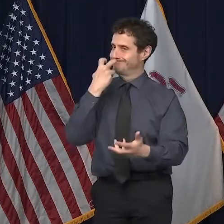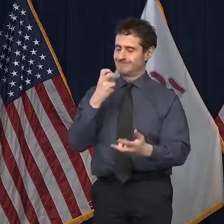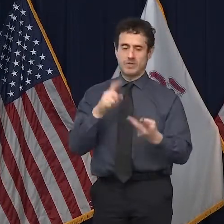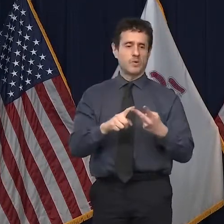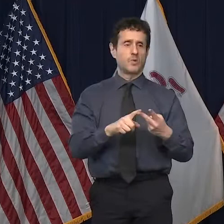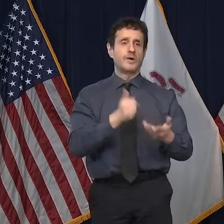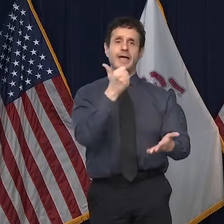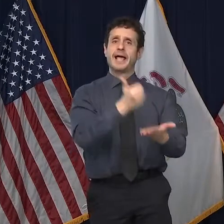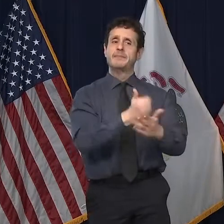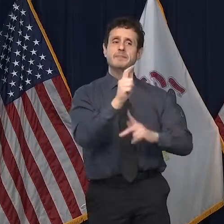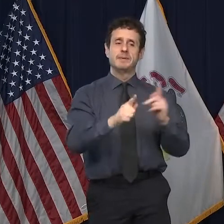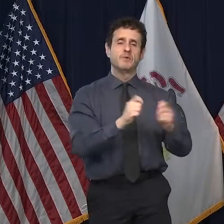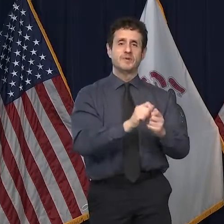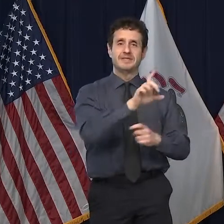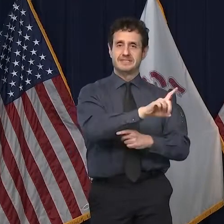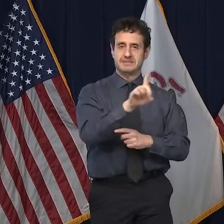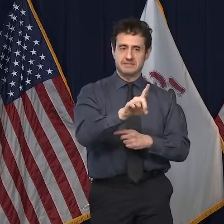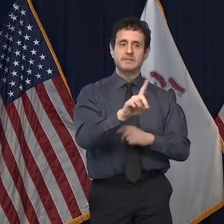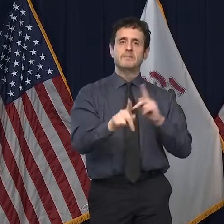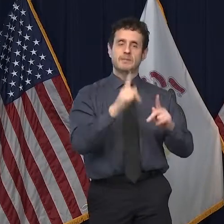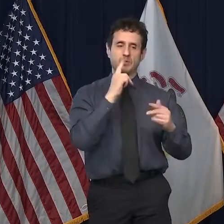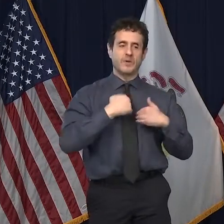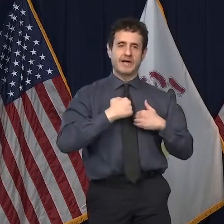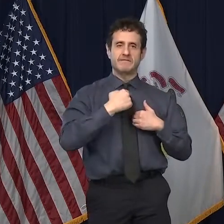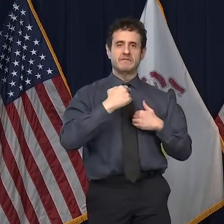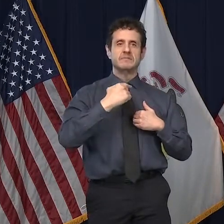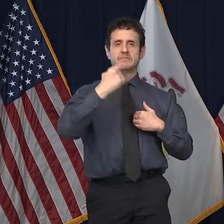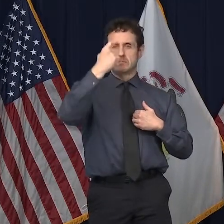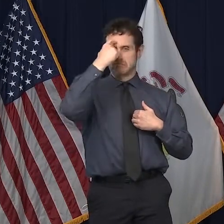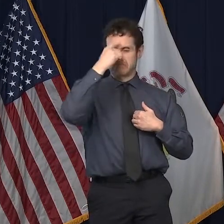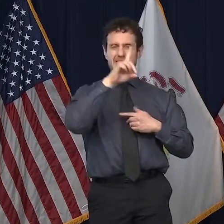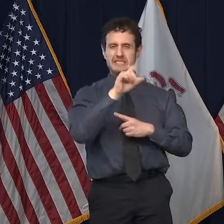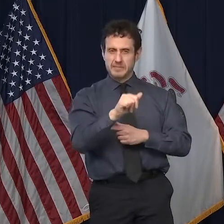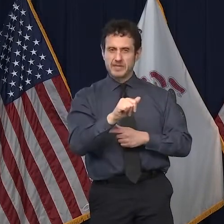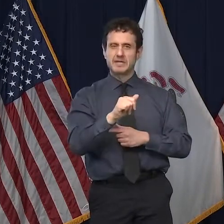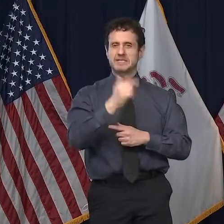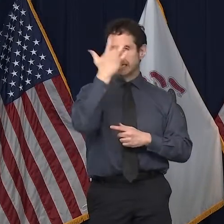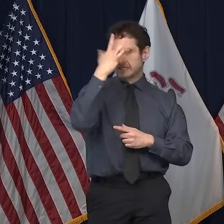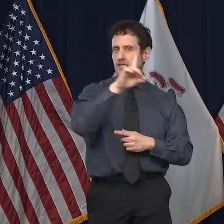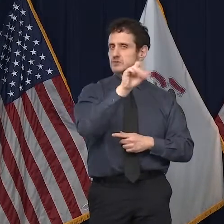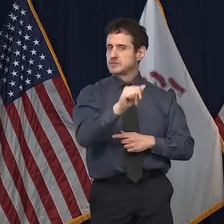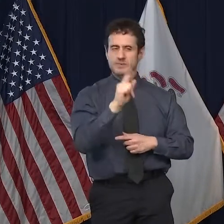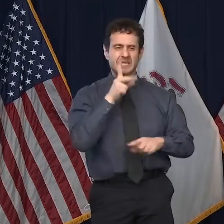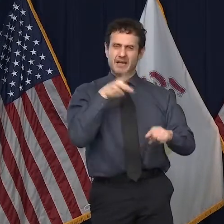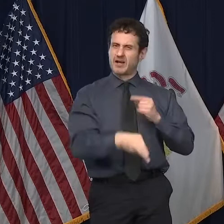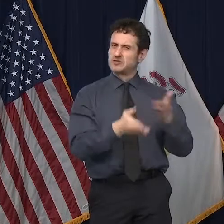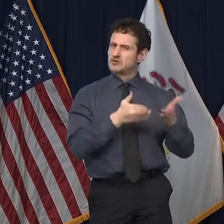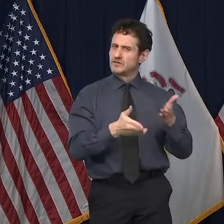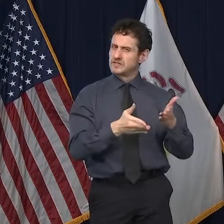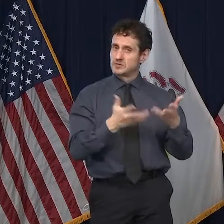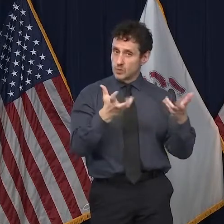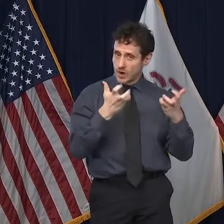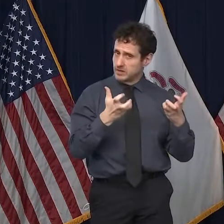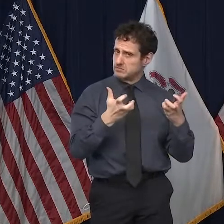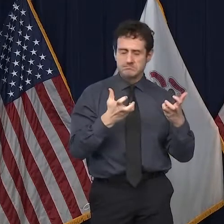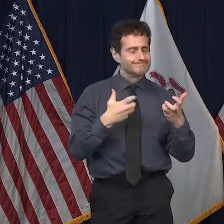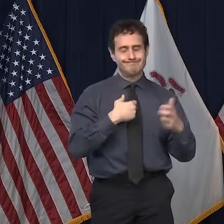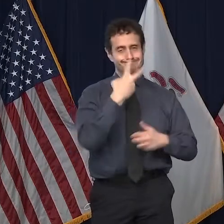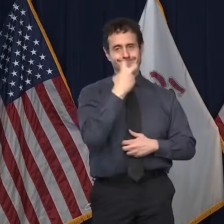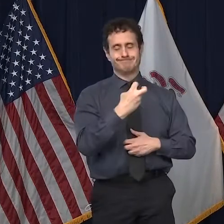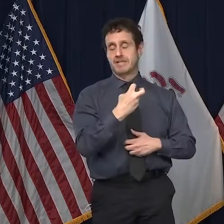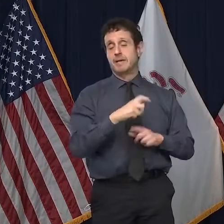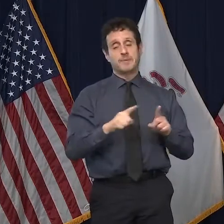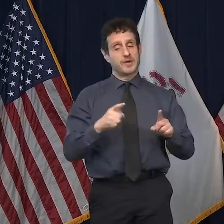developmentally disabled and services that are offered to them. Do we really want to cut those? I don't think so. And so, having said that, everything's